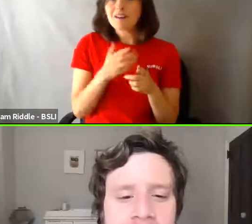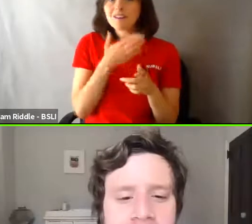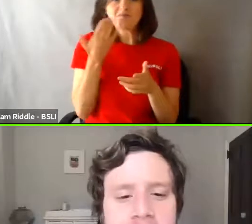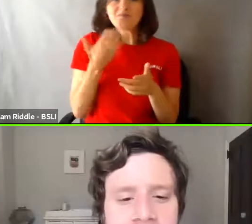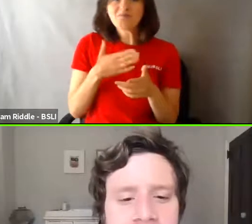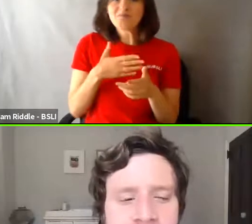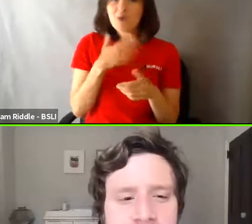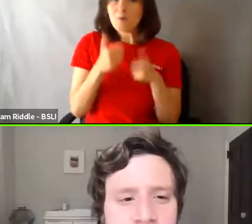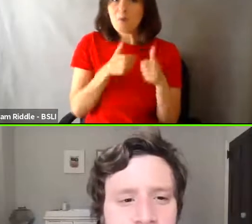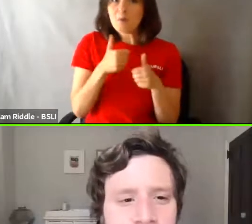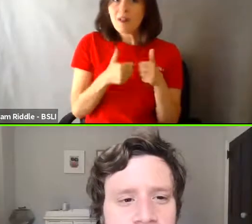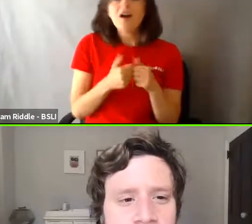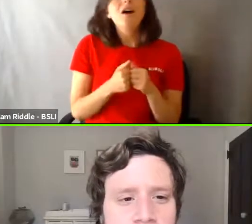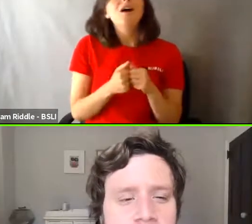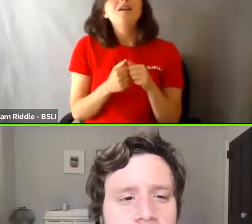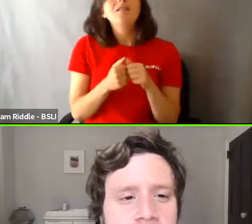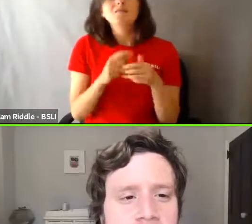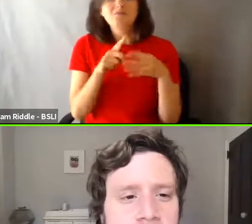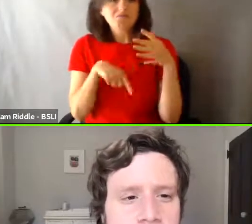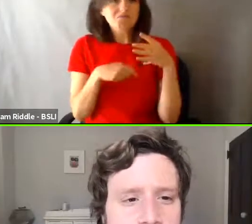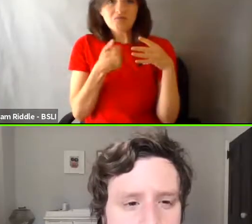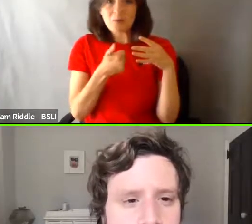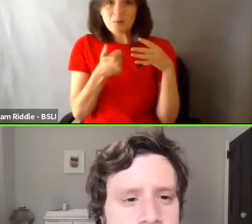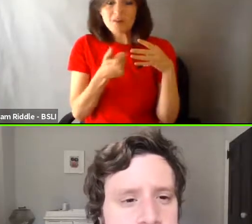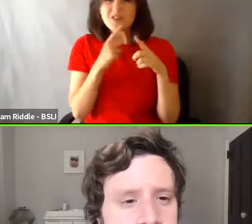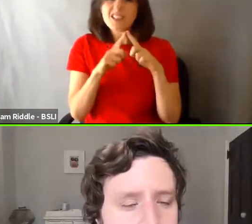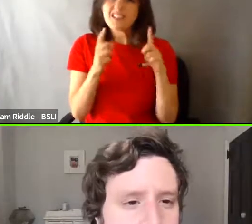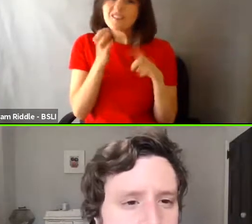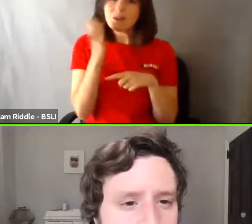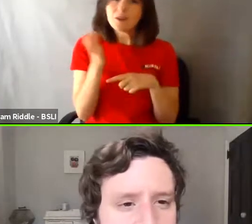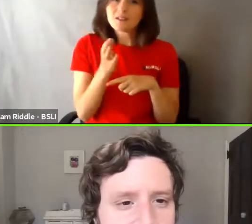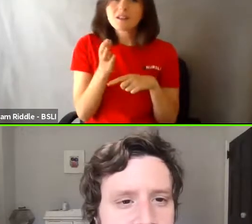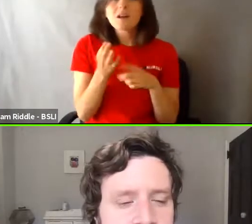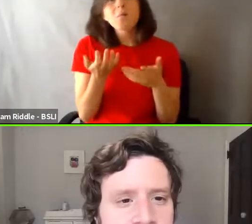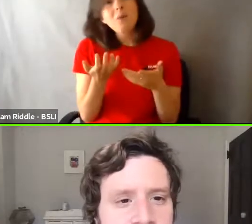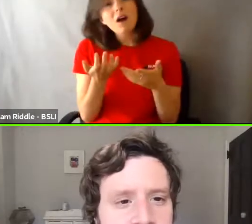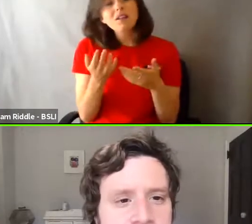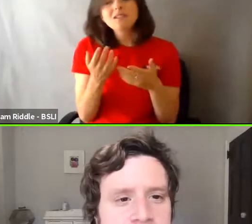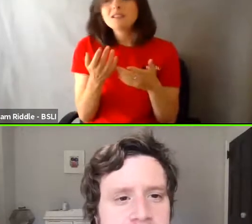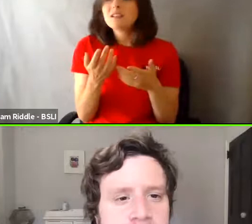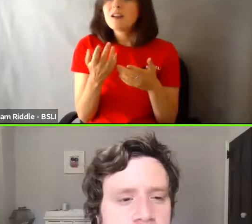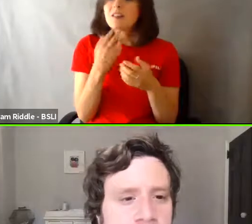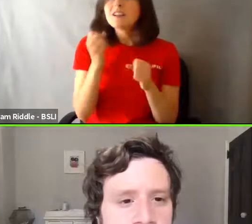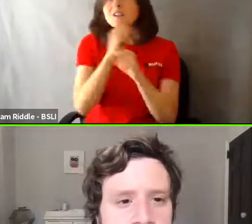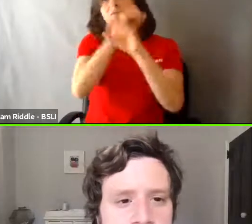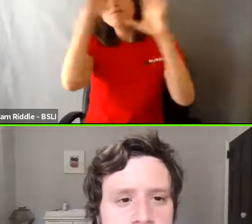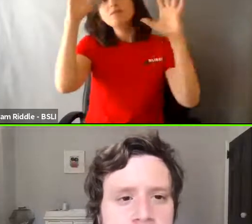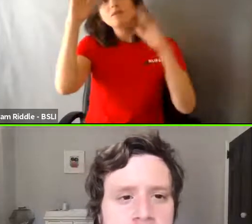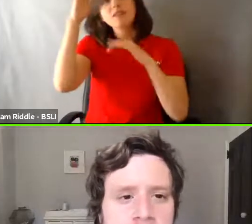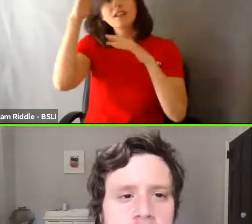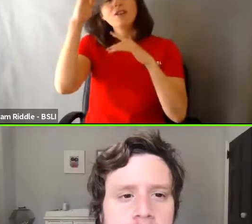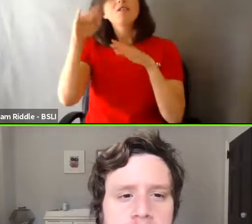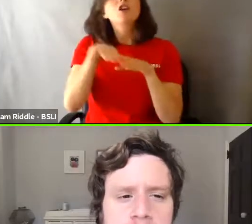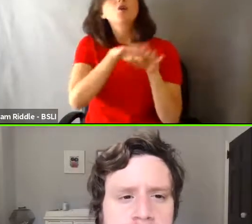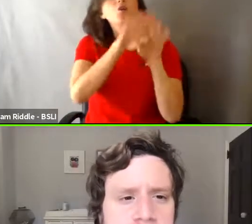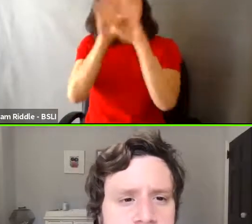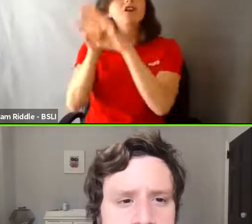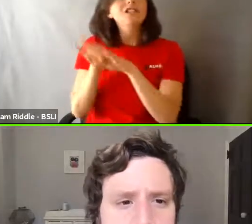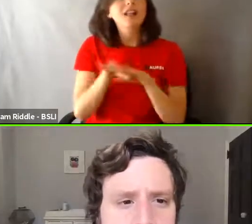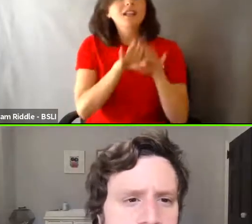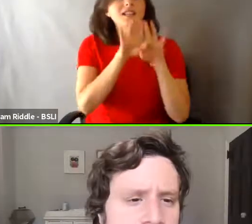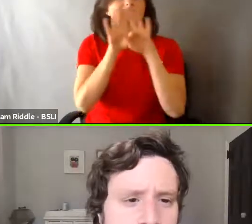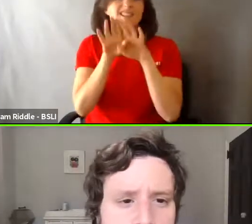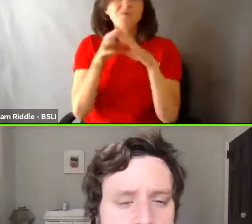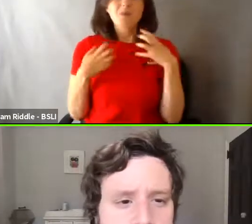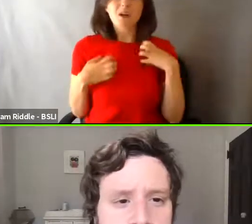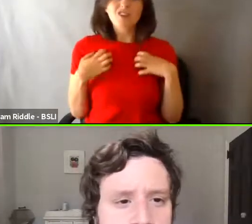But I do think in general, you know, there's something to universality that is attractive. And we see